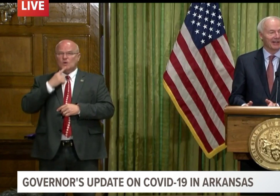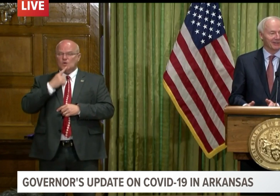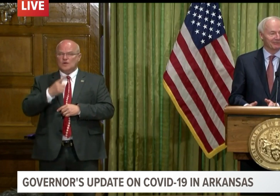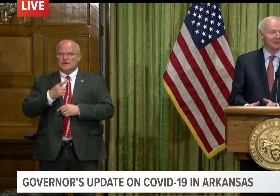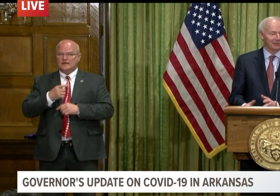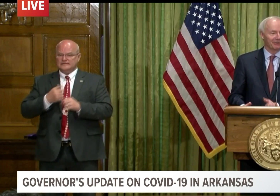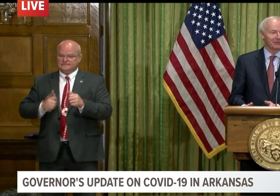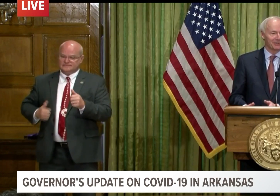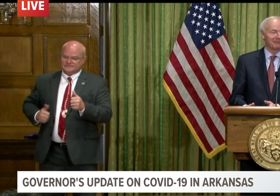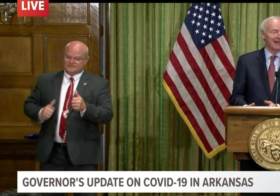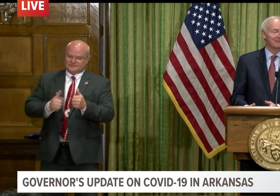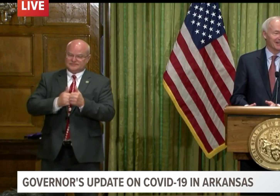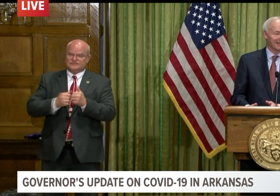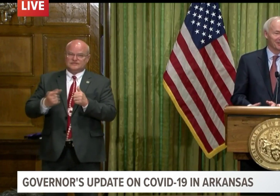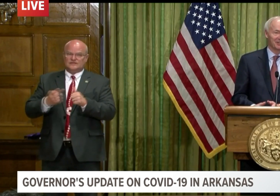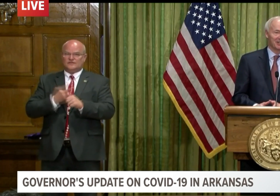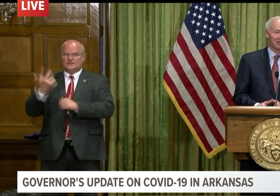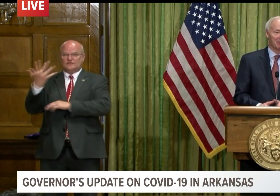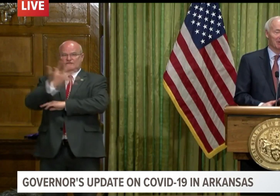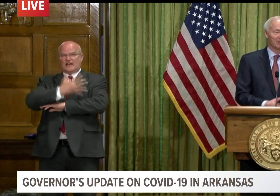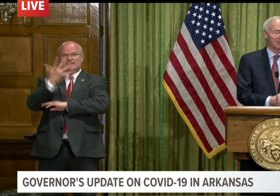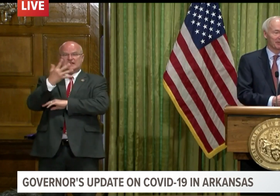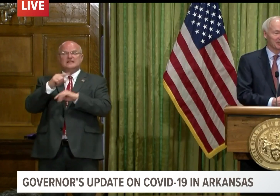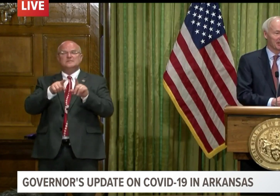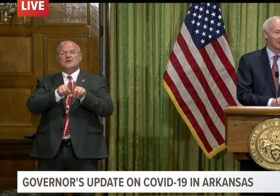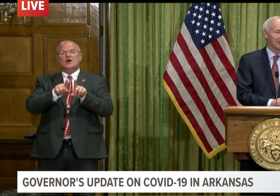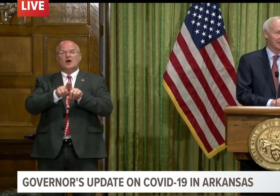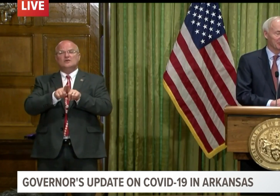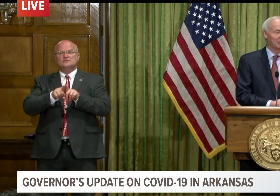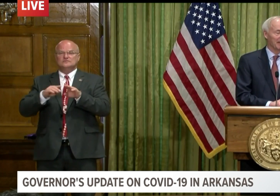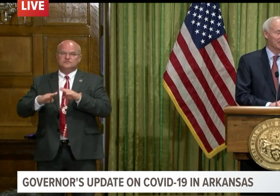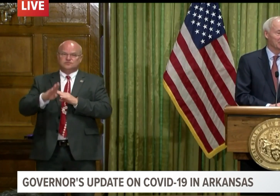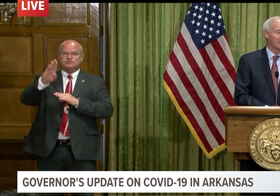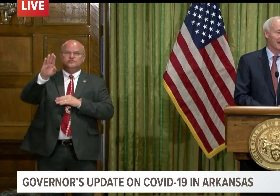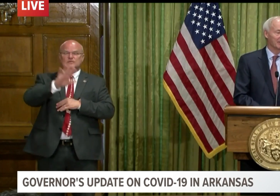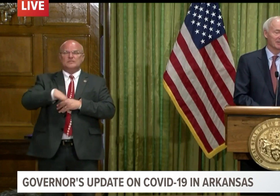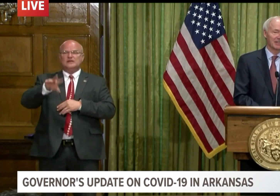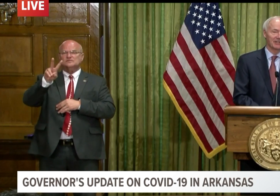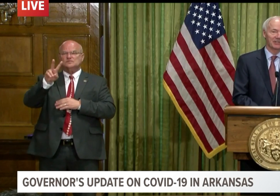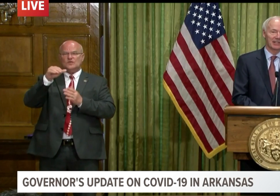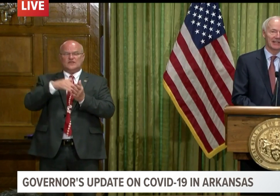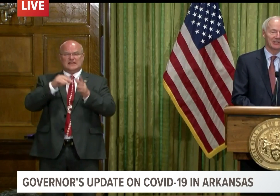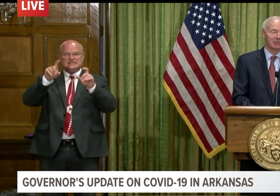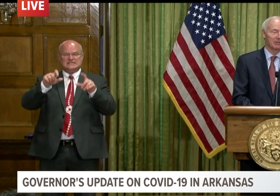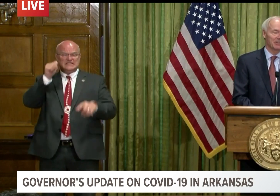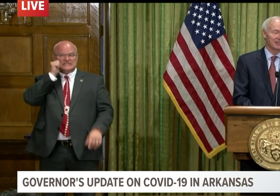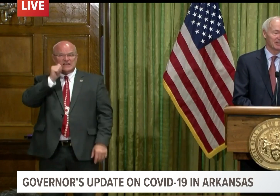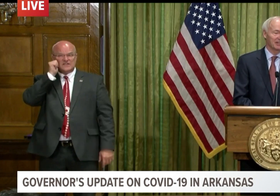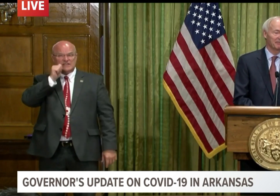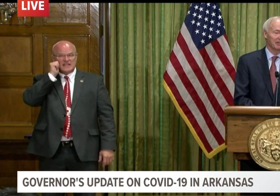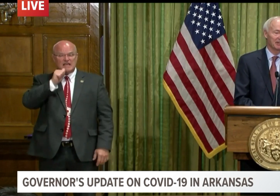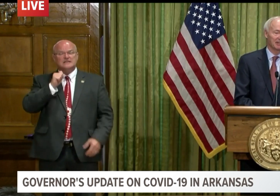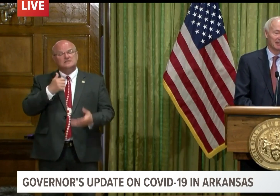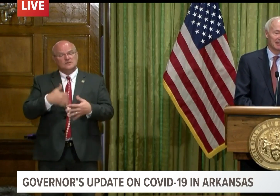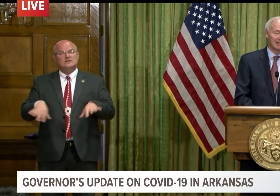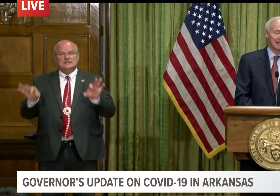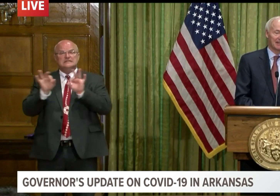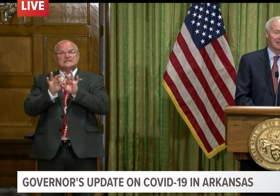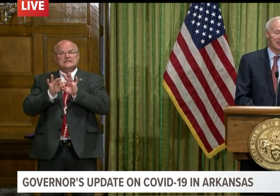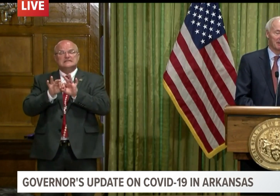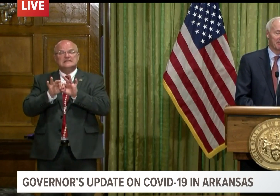up ground for the first 5 days, but also accelerate it to about 2,000 tests a day. So it's a